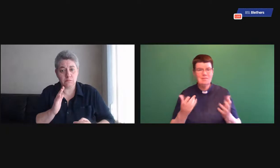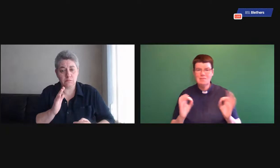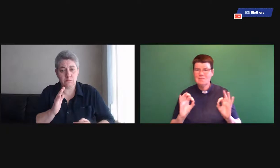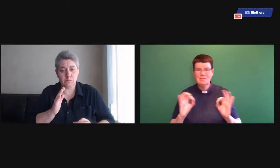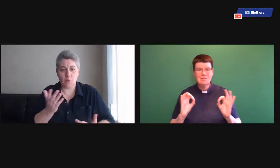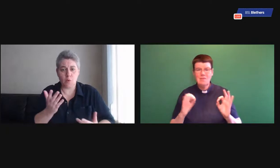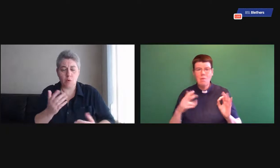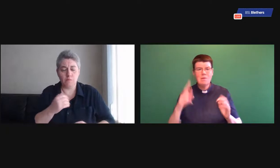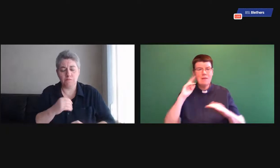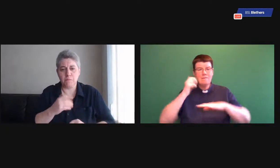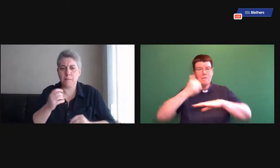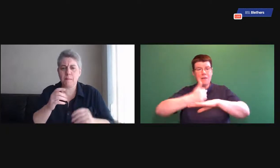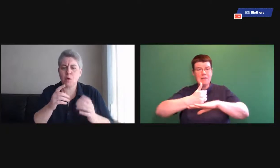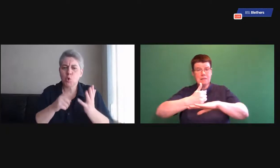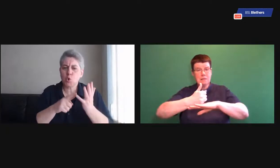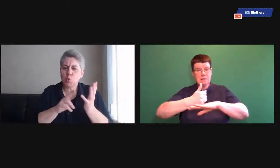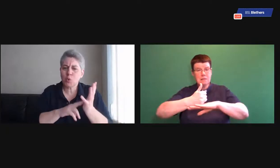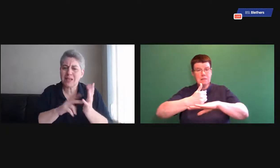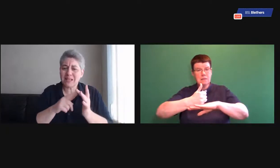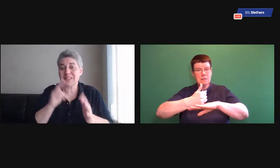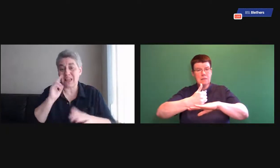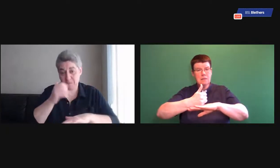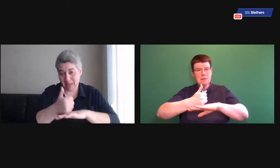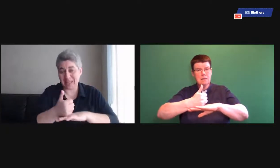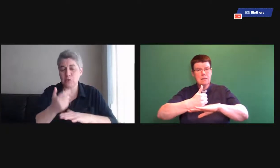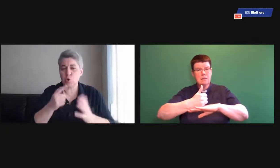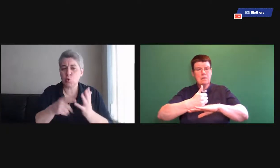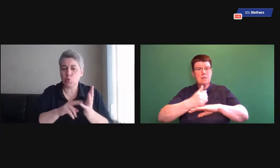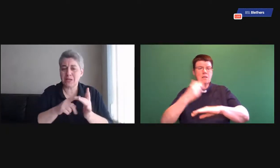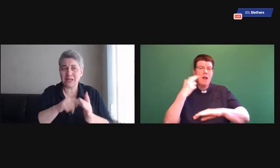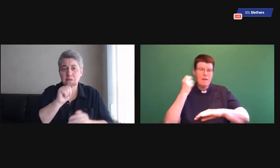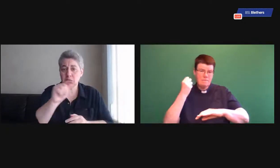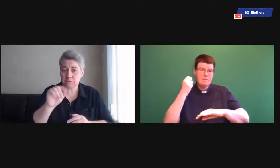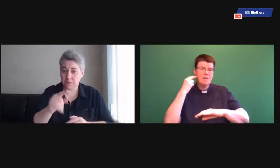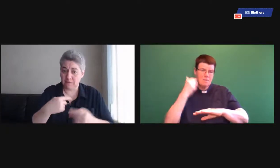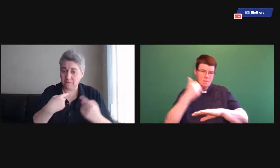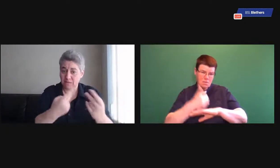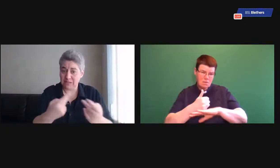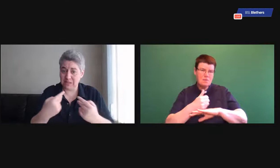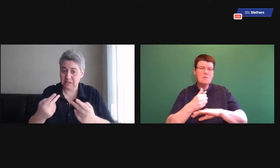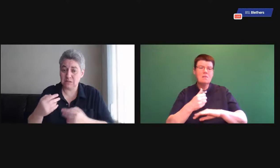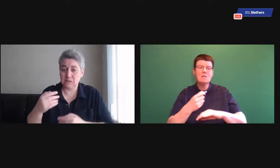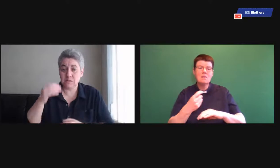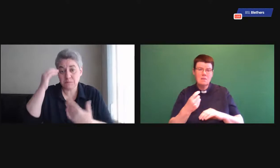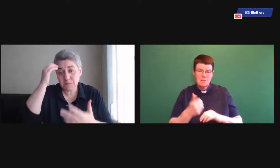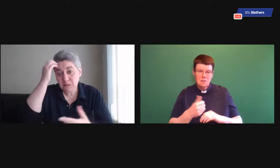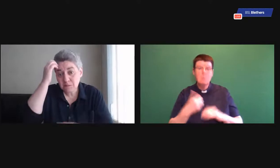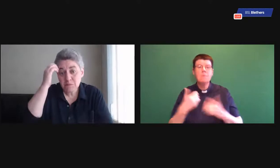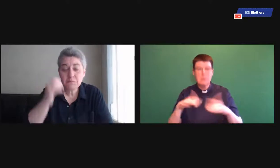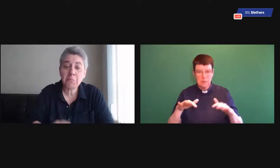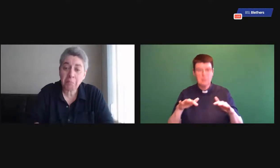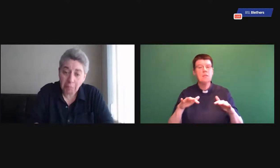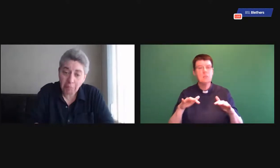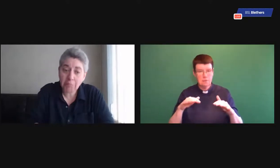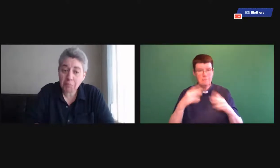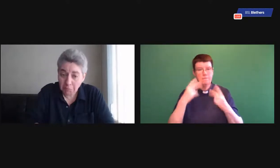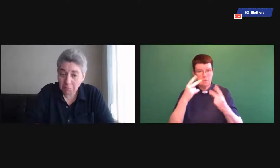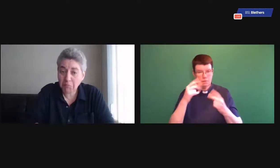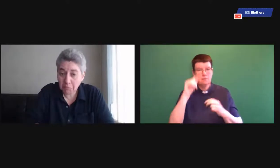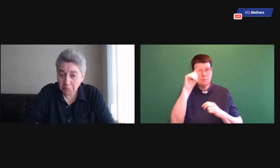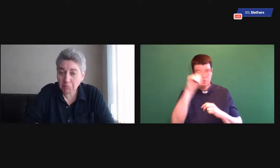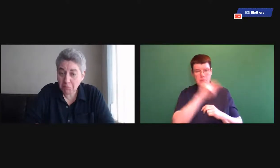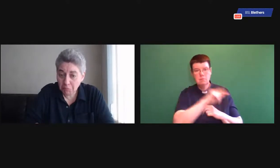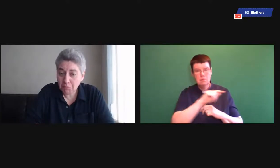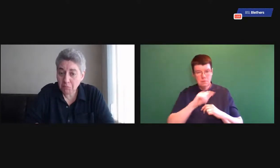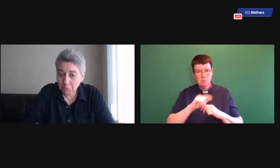I'm there, but we don't have any Sunday school. We have a deaf base, uh, so we've